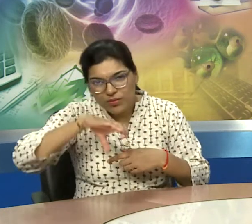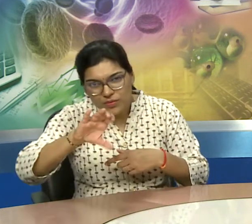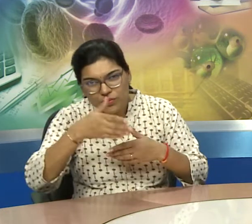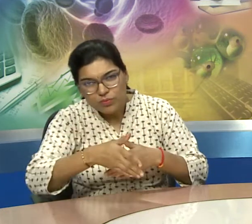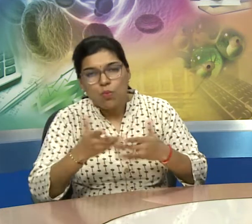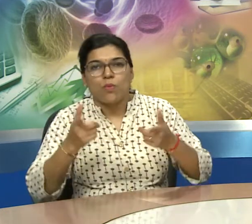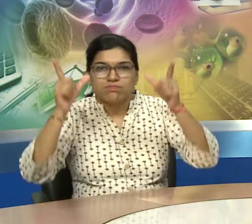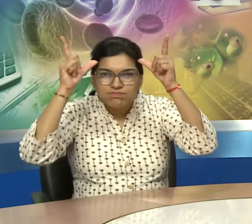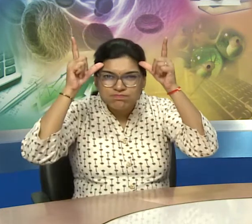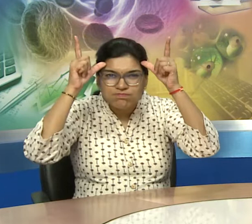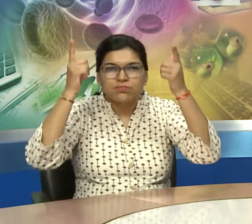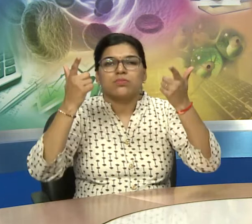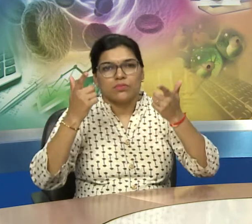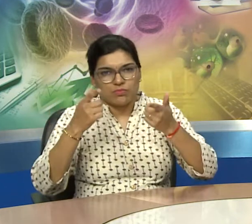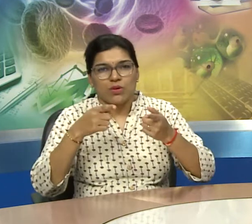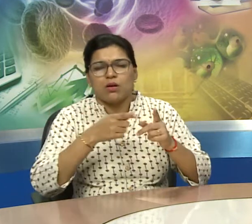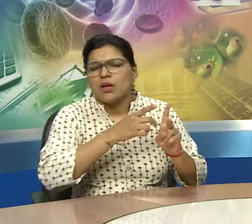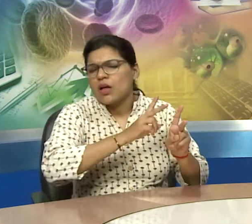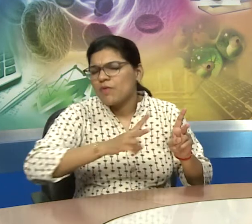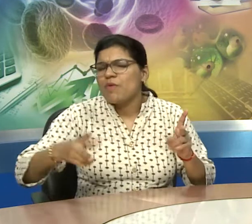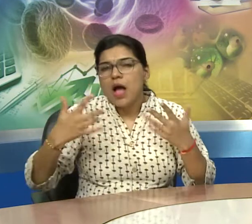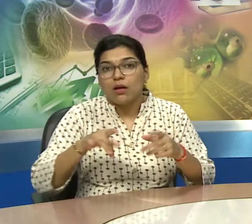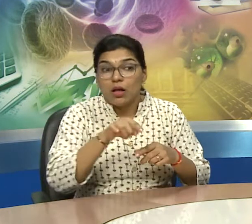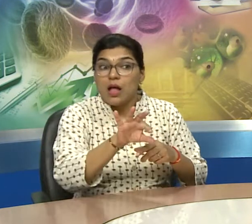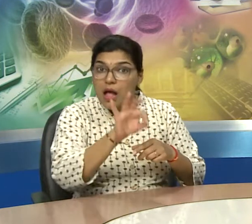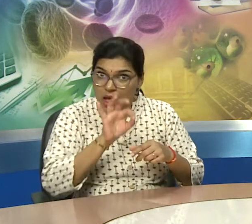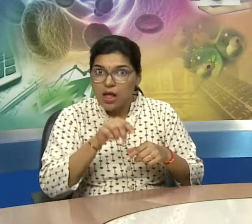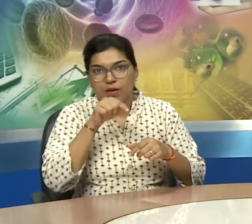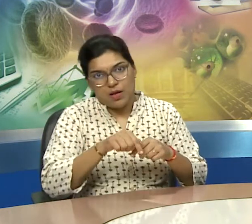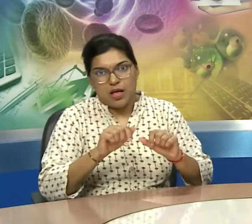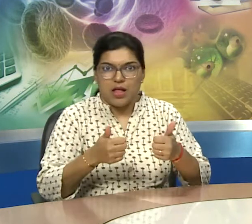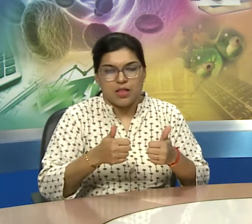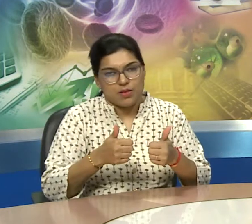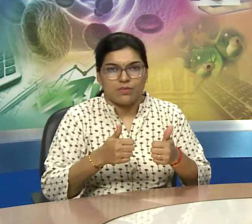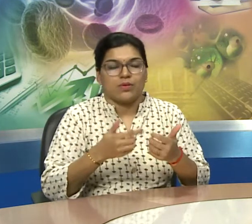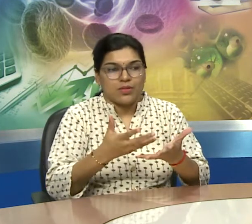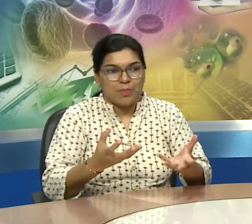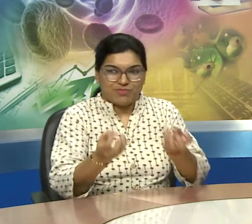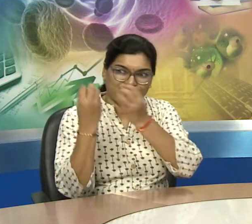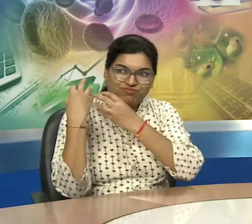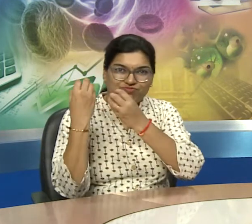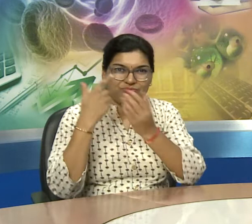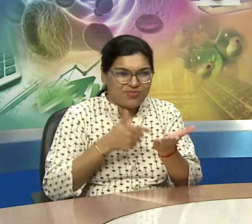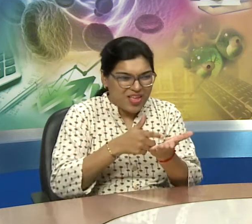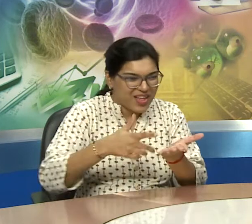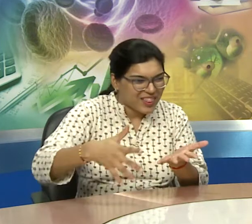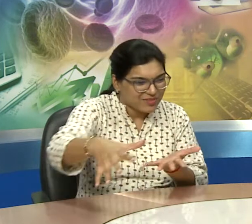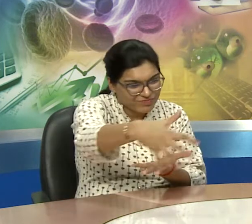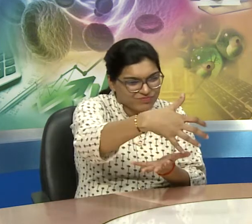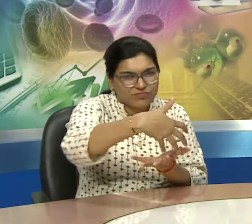camel, elephants, bullock carts, etc., as a means of transport so